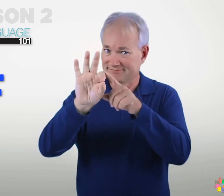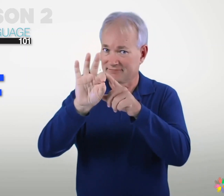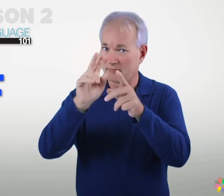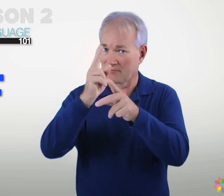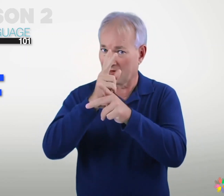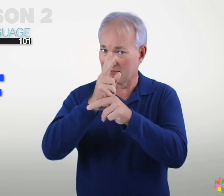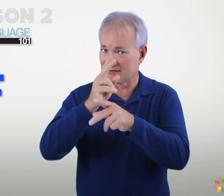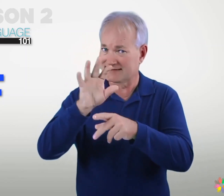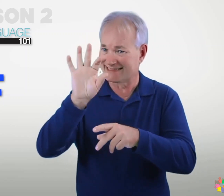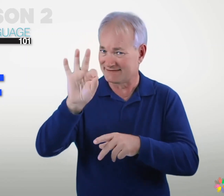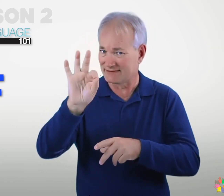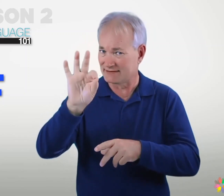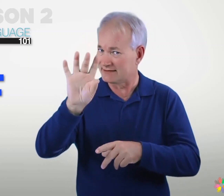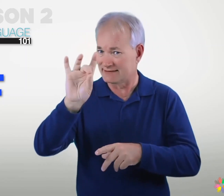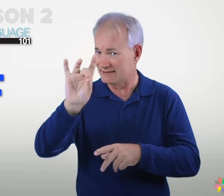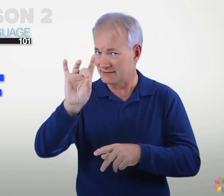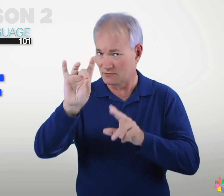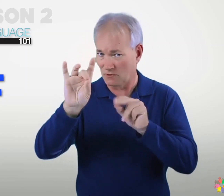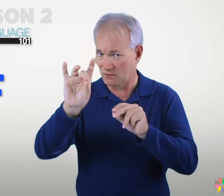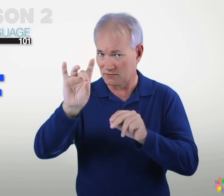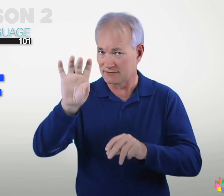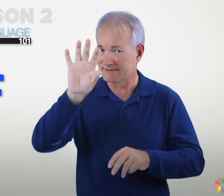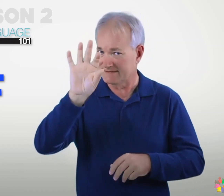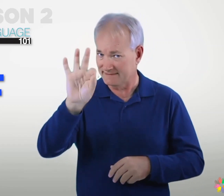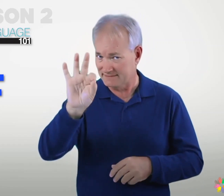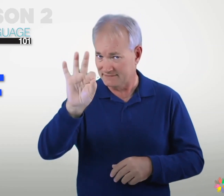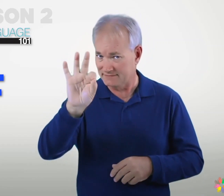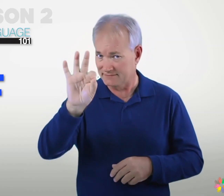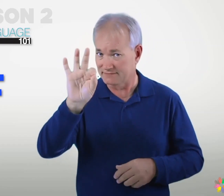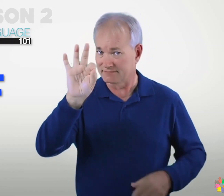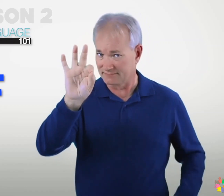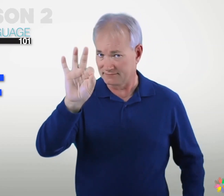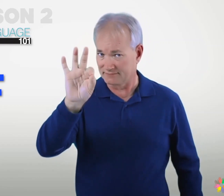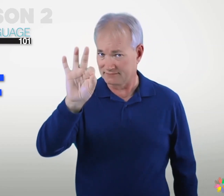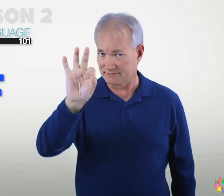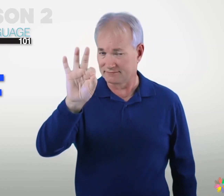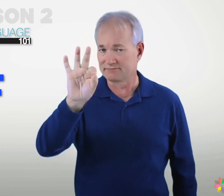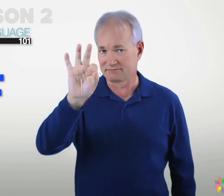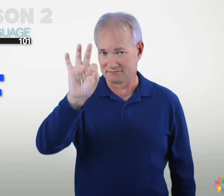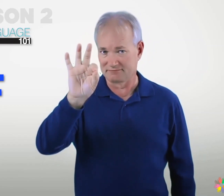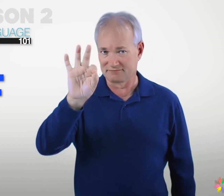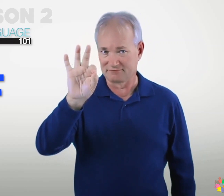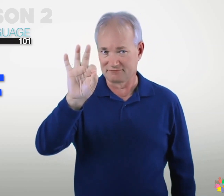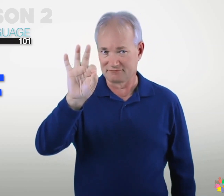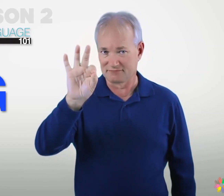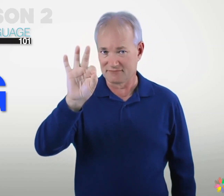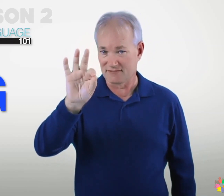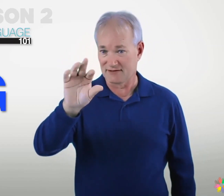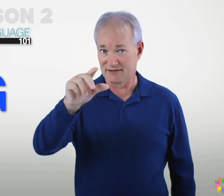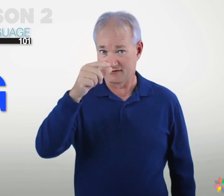F. It's the same as the number 9, but be careful, it's F.